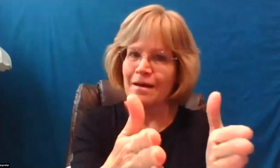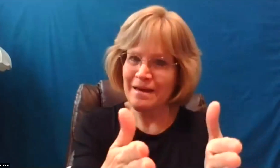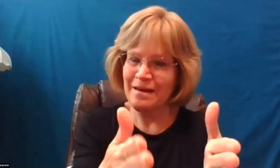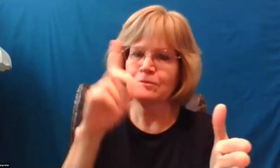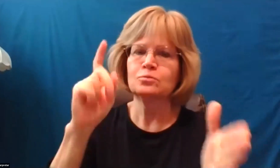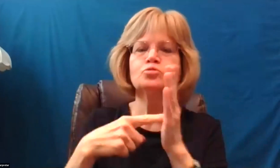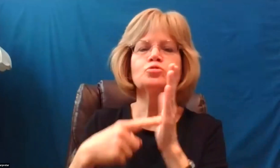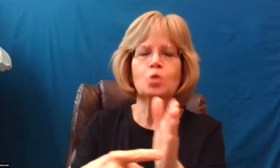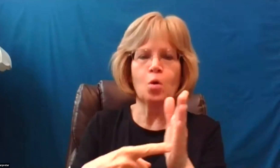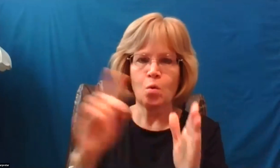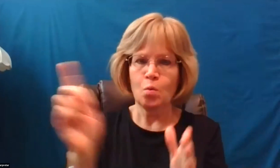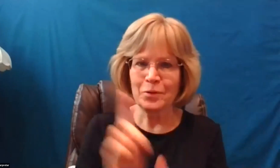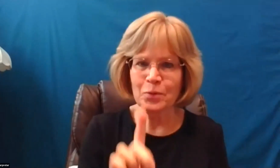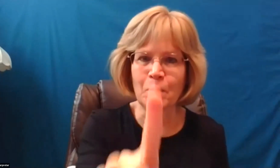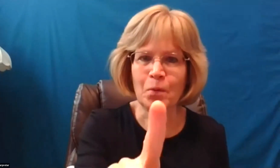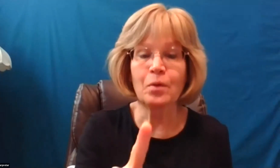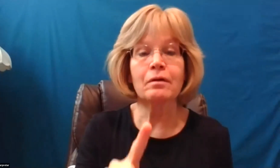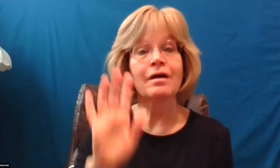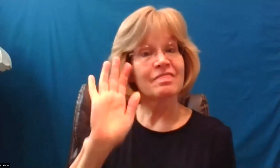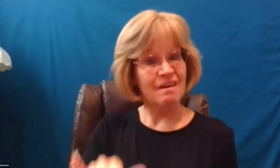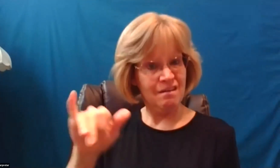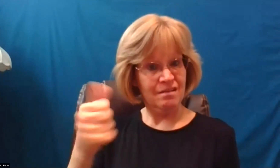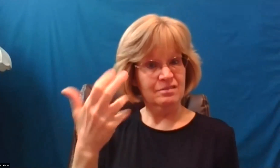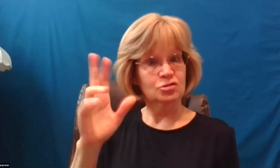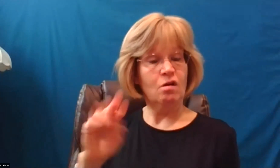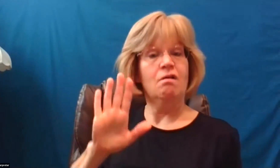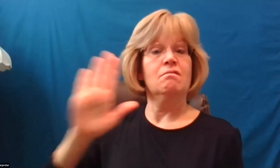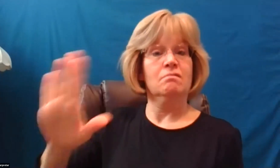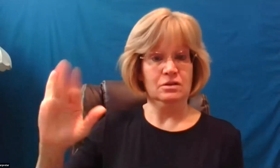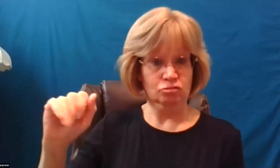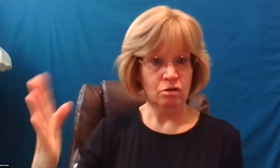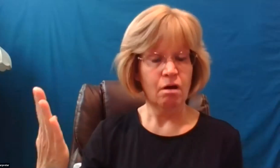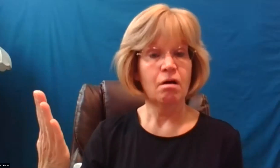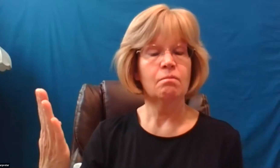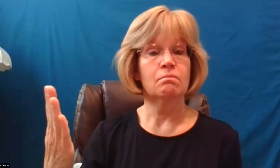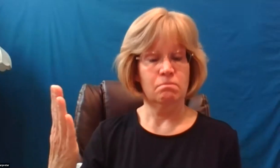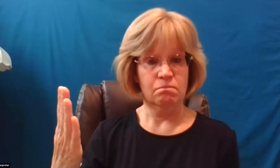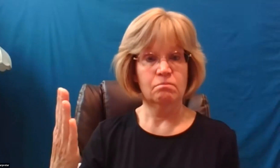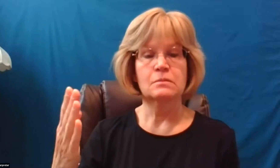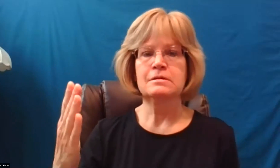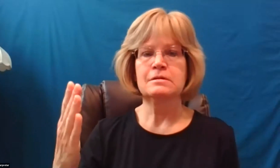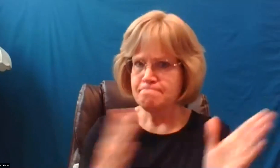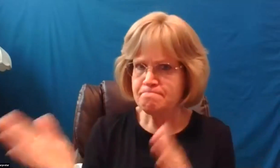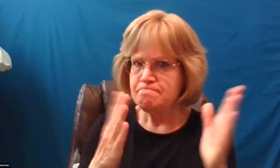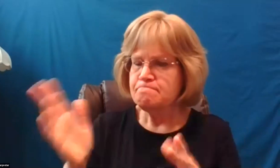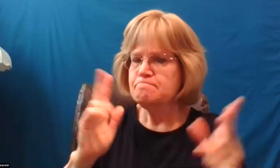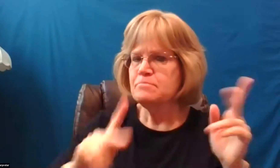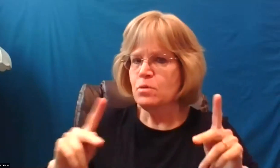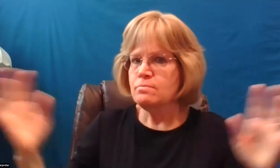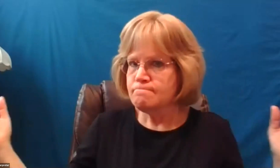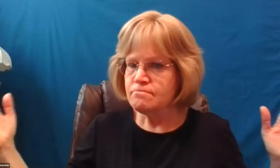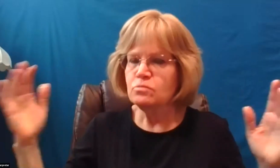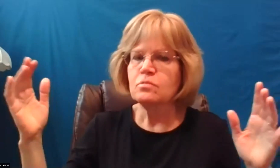go. And that was John's job. He was preparing the people to come to the River